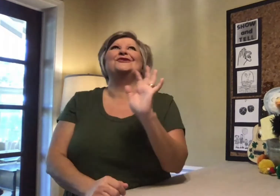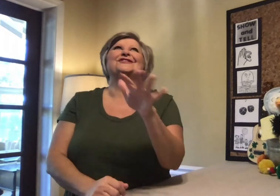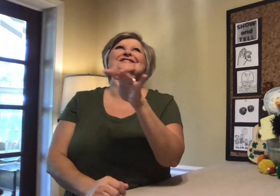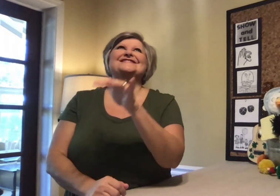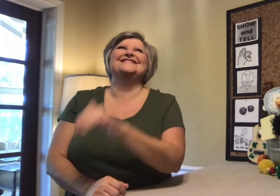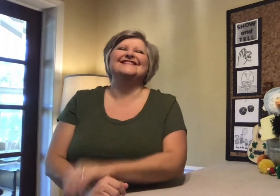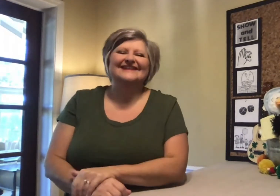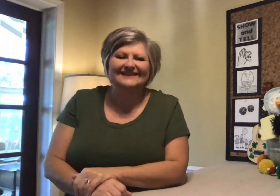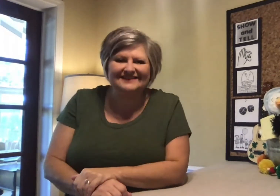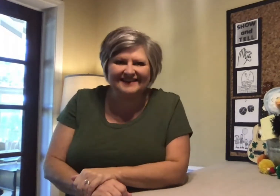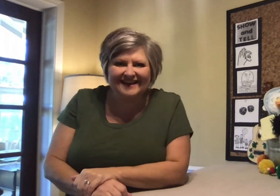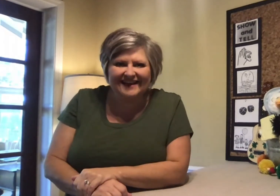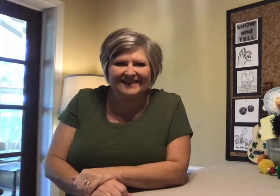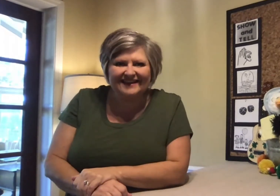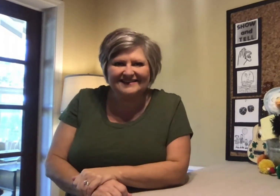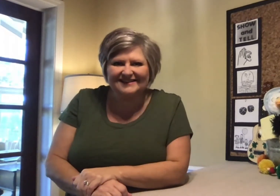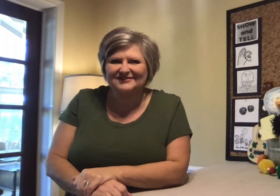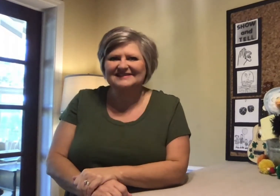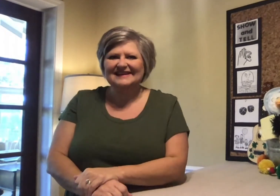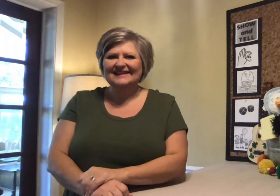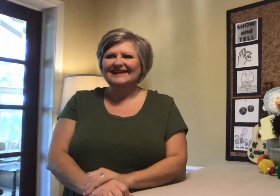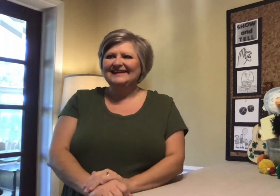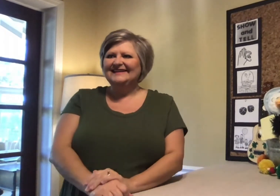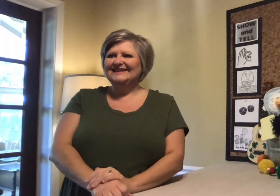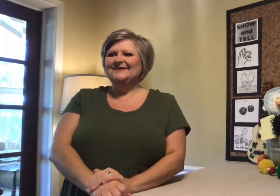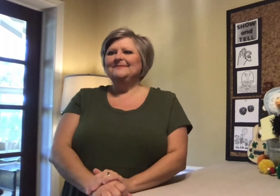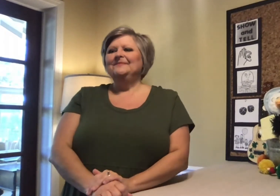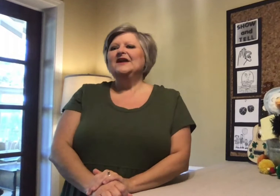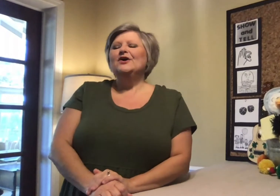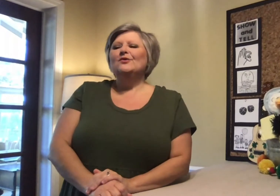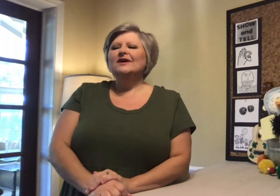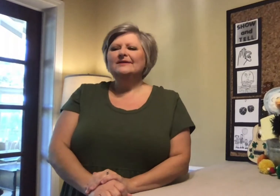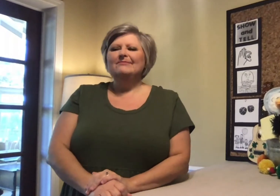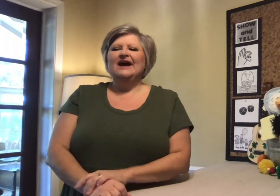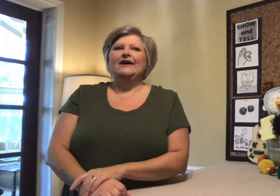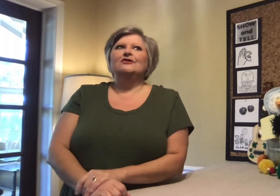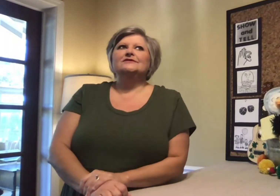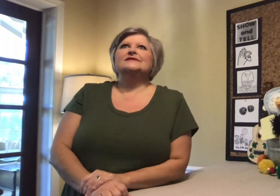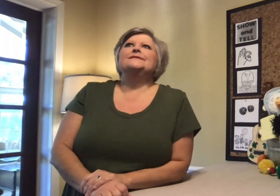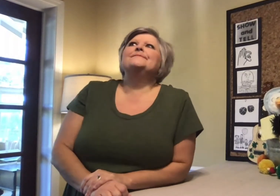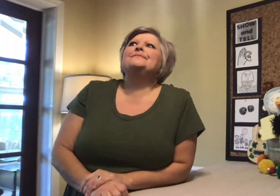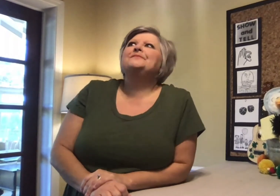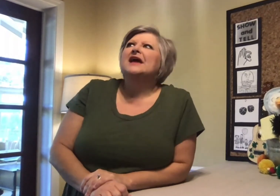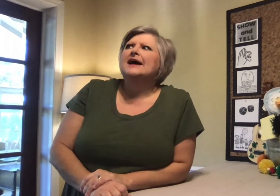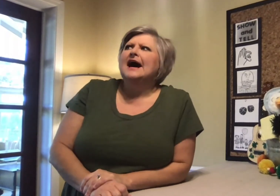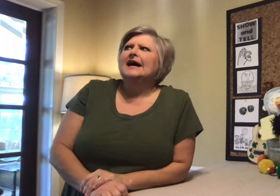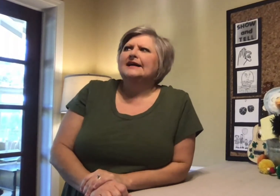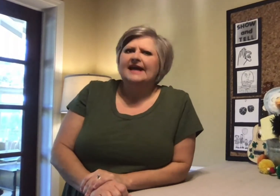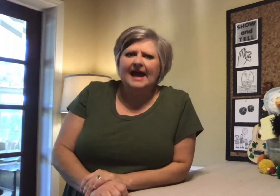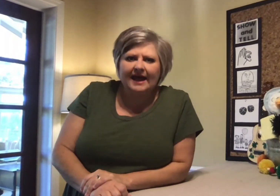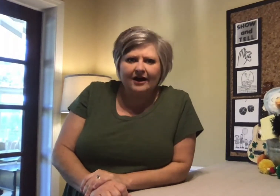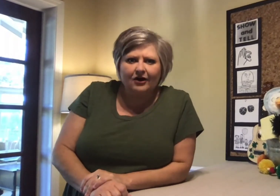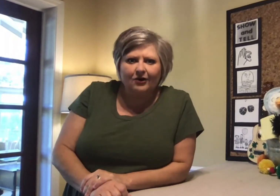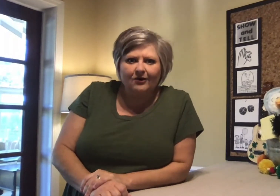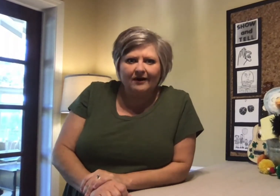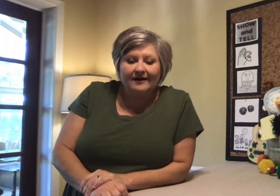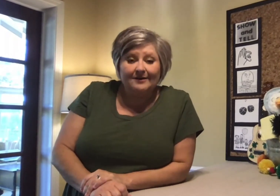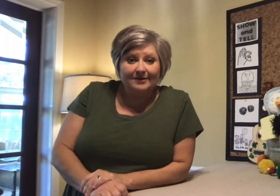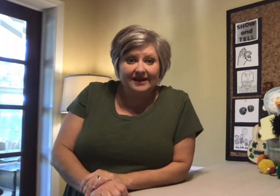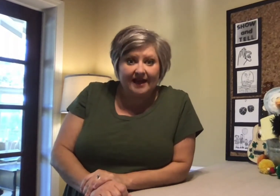course not. That's so silly. What about a cow being